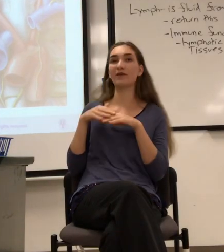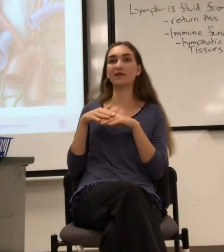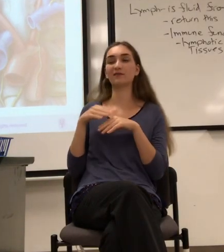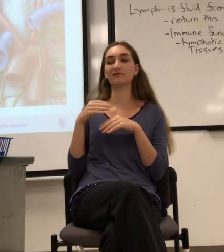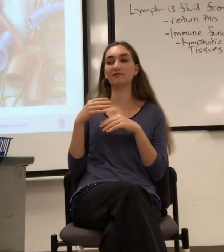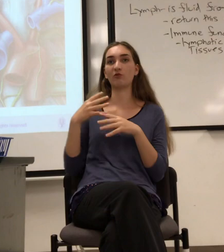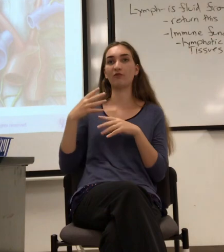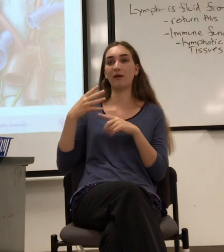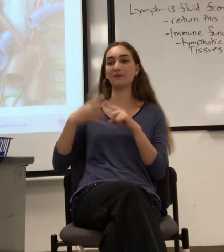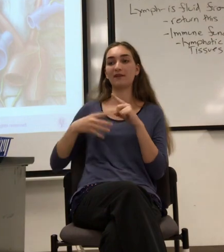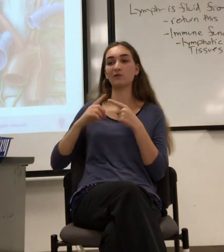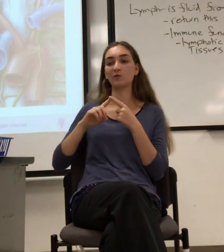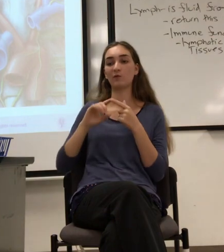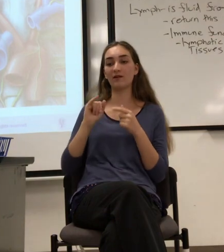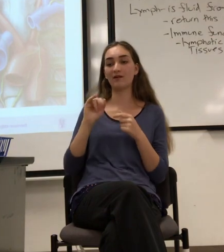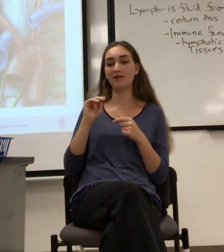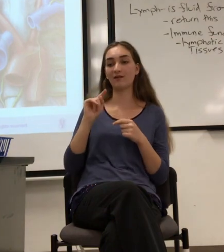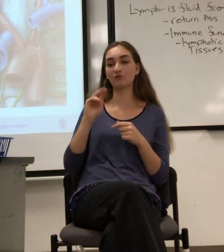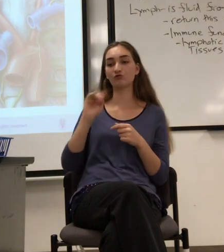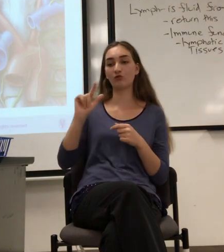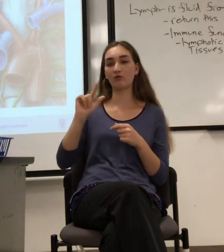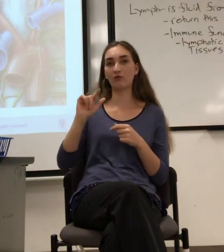and subclavian vein.